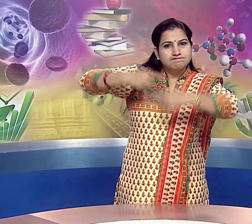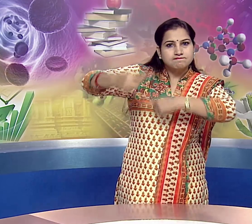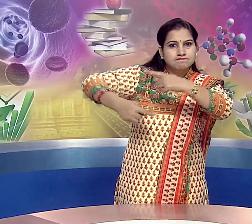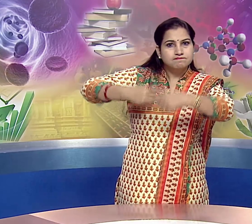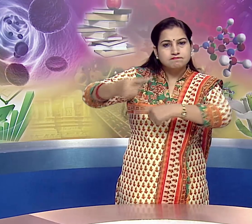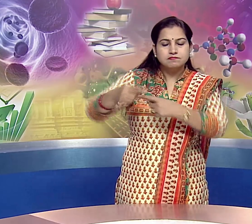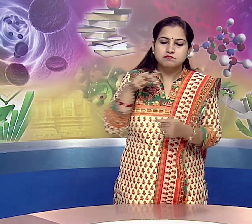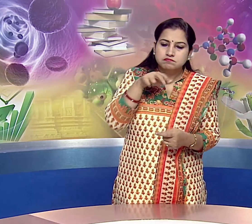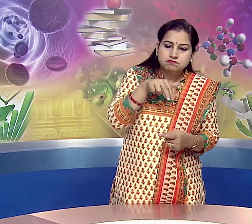its walk